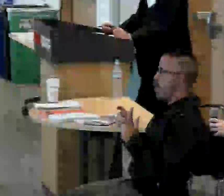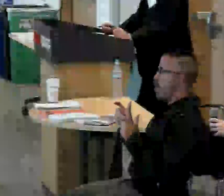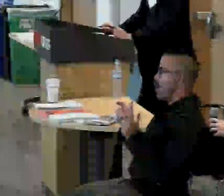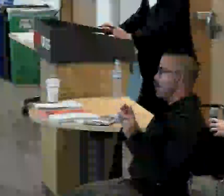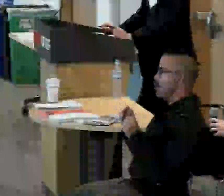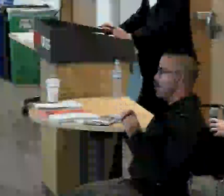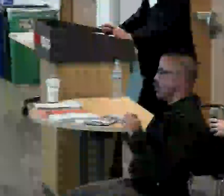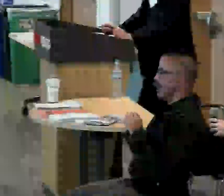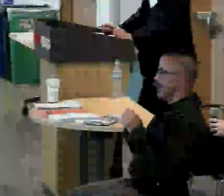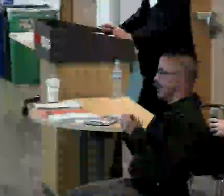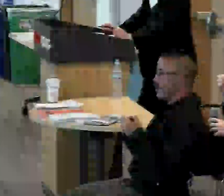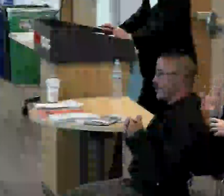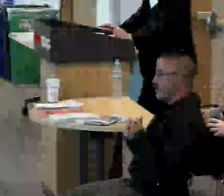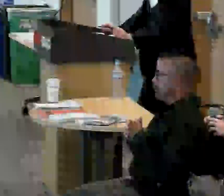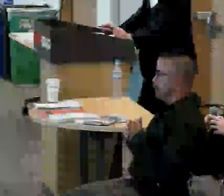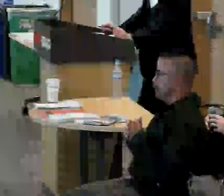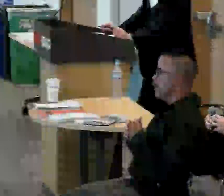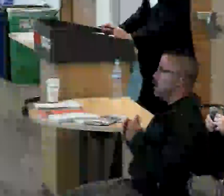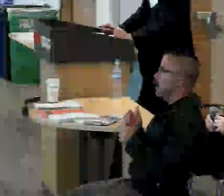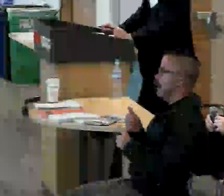They self